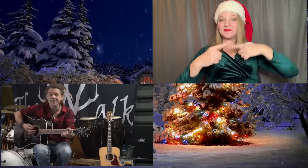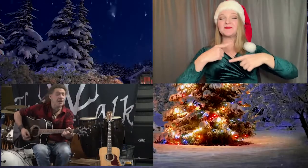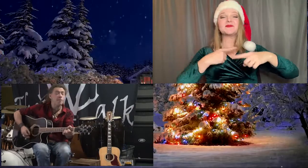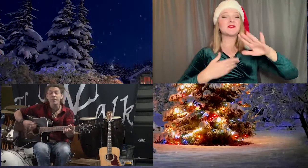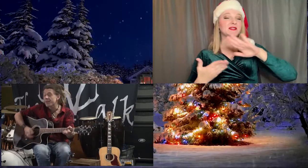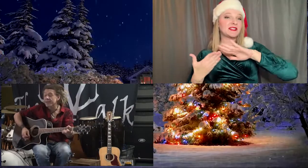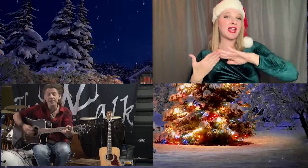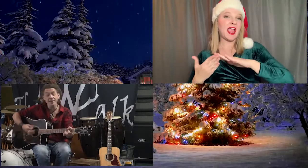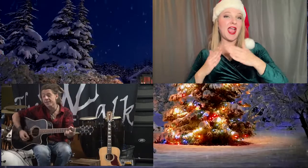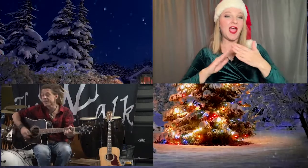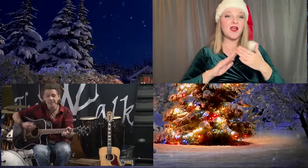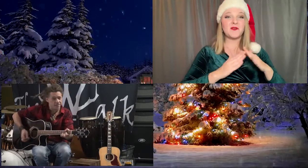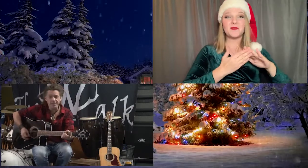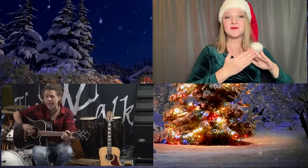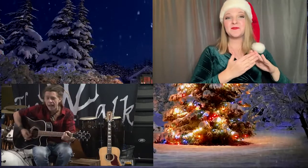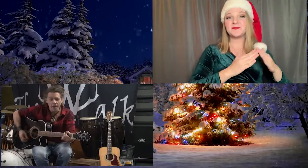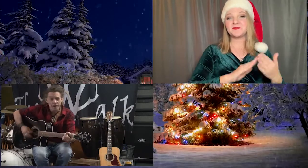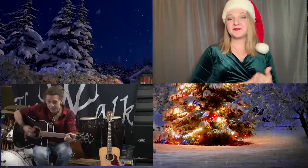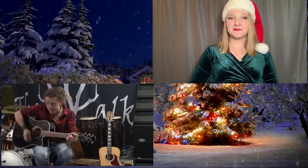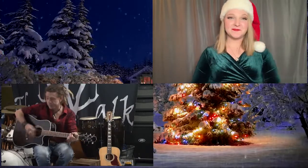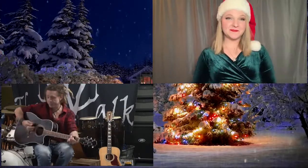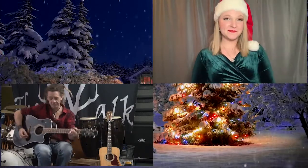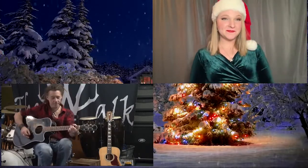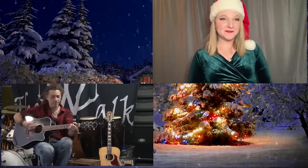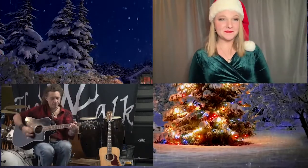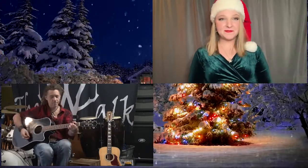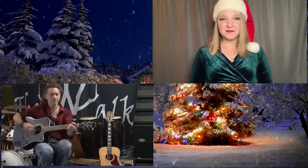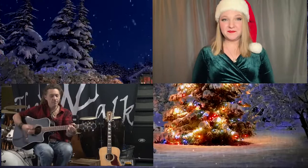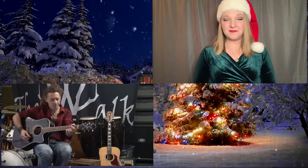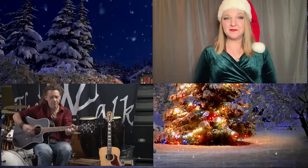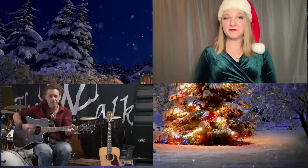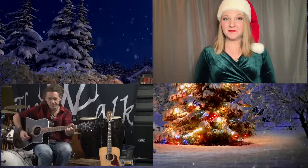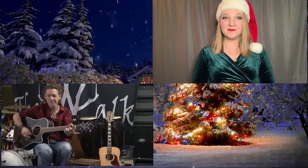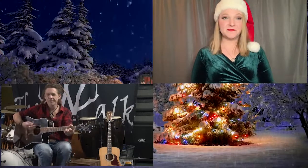Claus is coming to town.